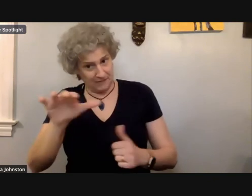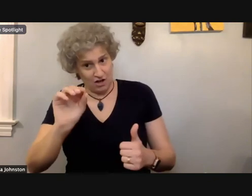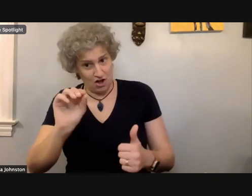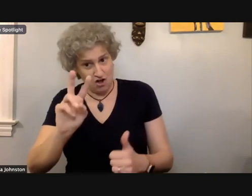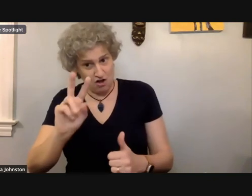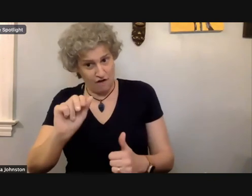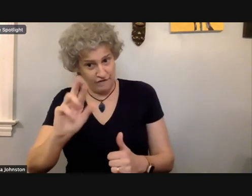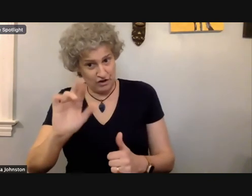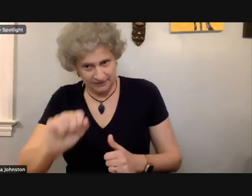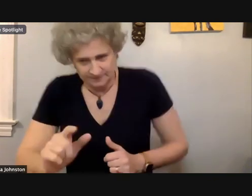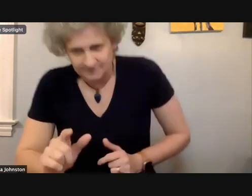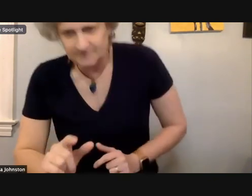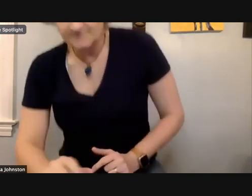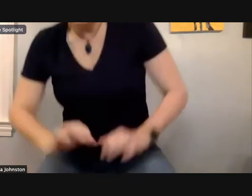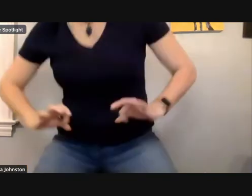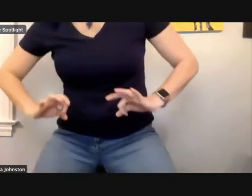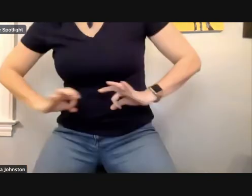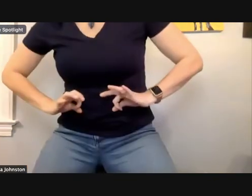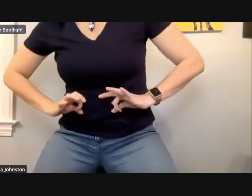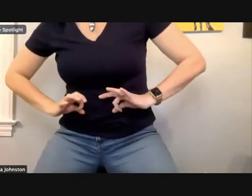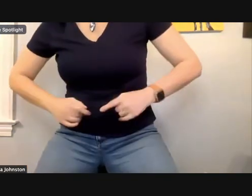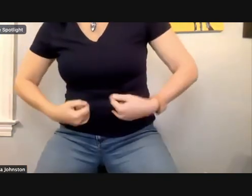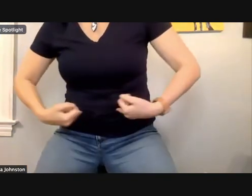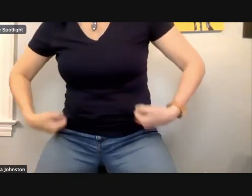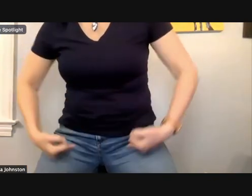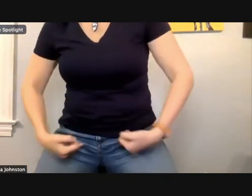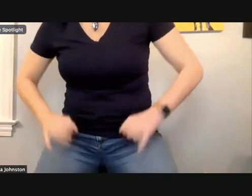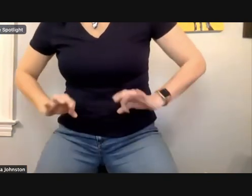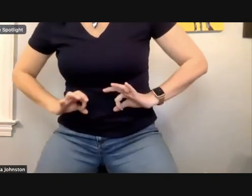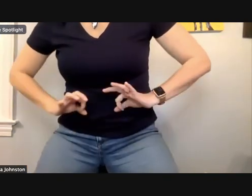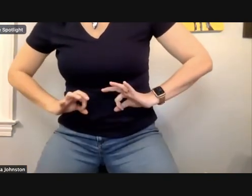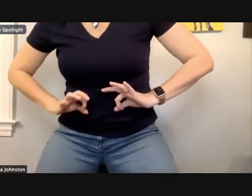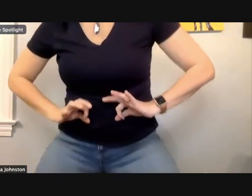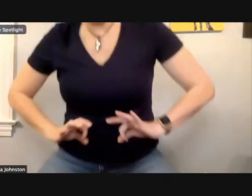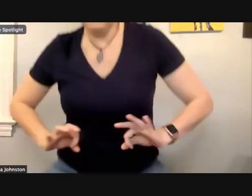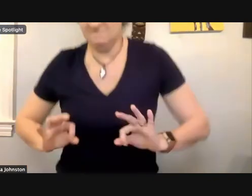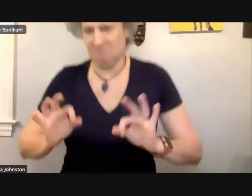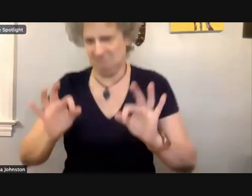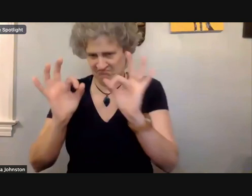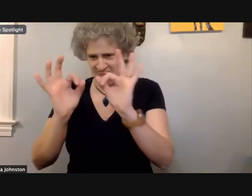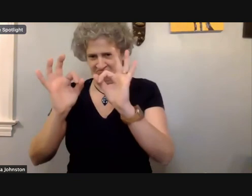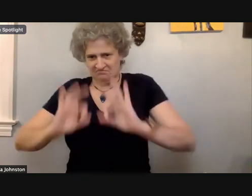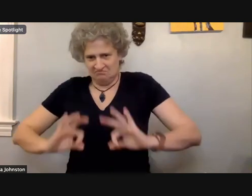Ovaries. So now you would finger spell it and then